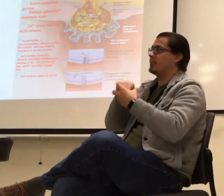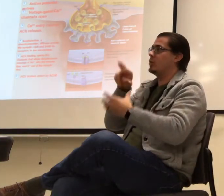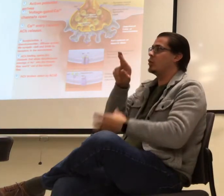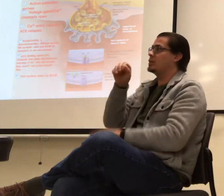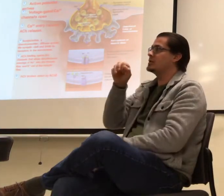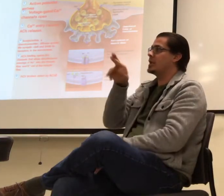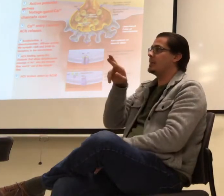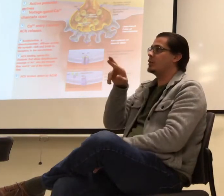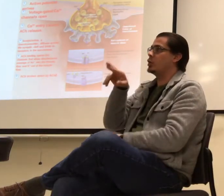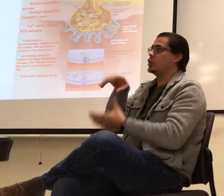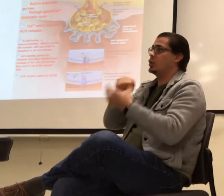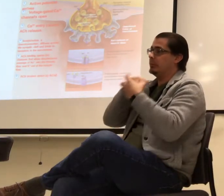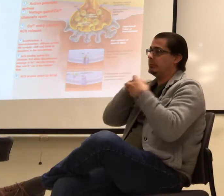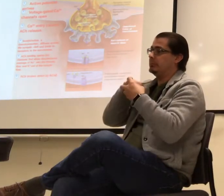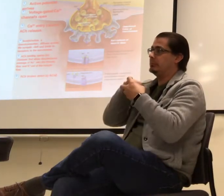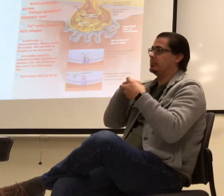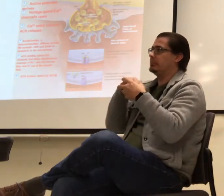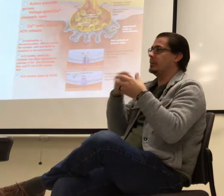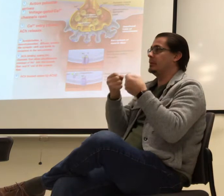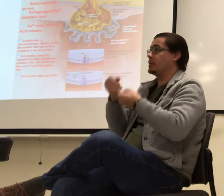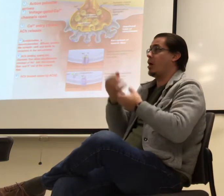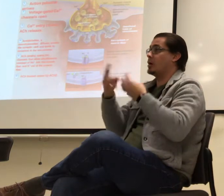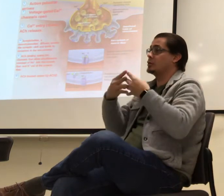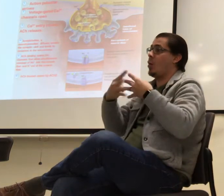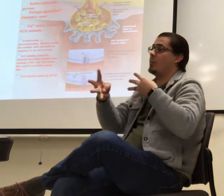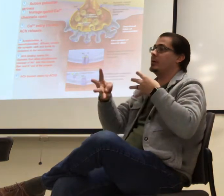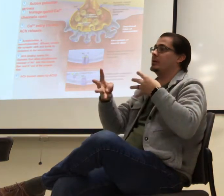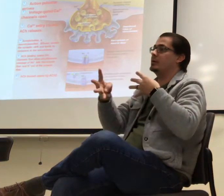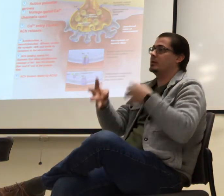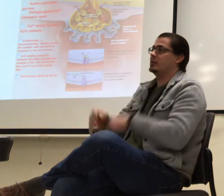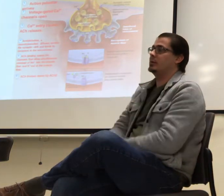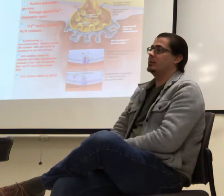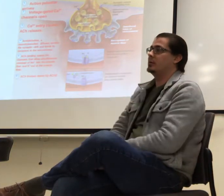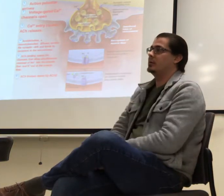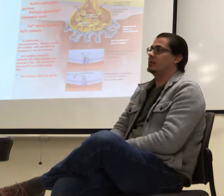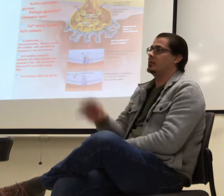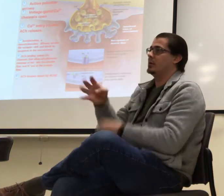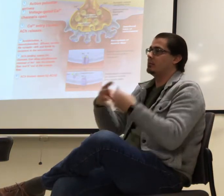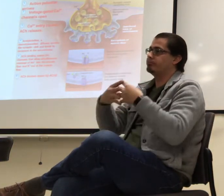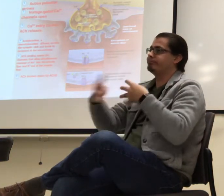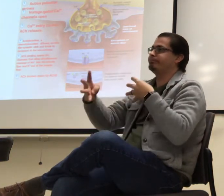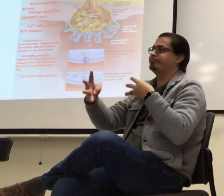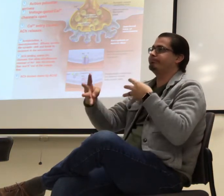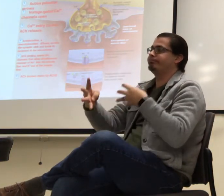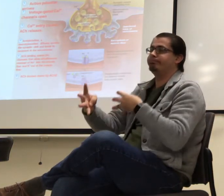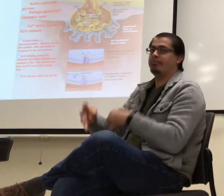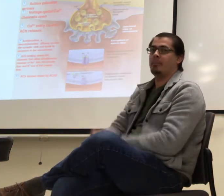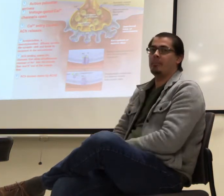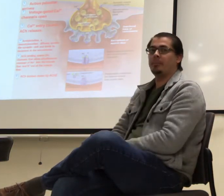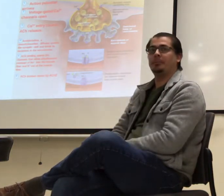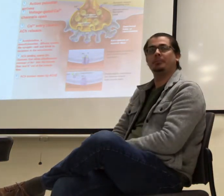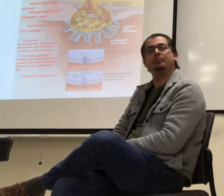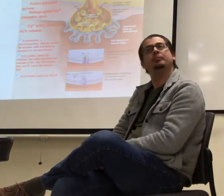receptor binding site there, maybe it makes it open. That's the idea. That opens the gate.